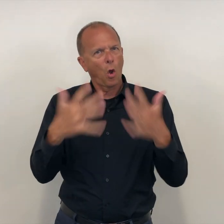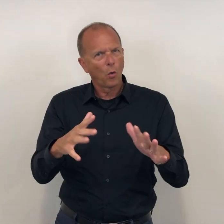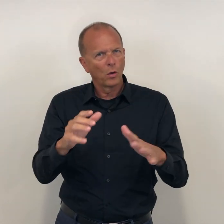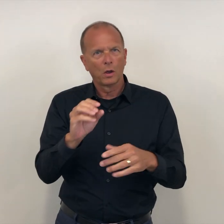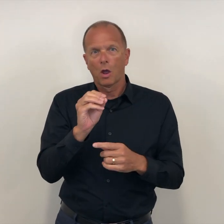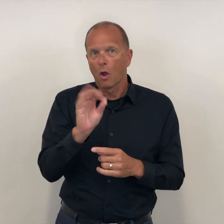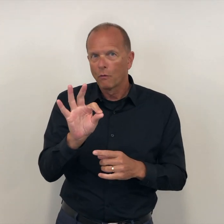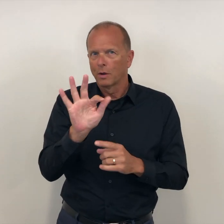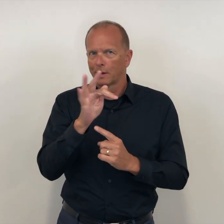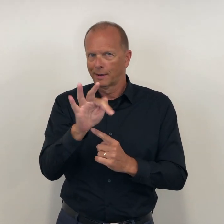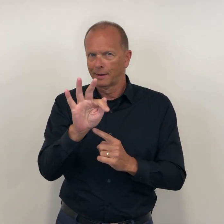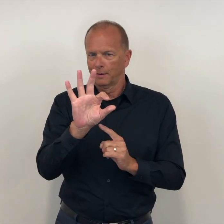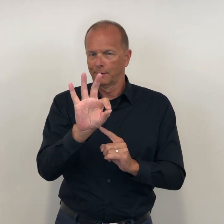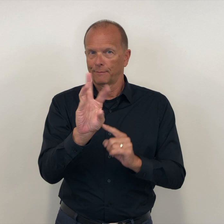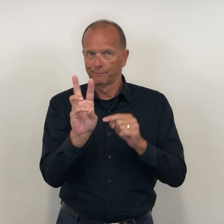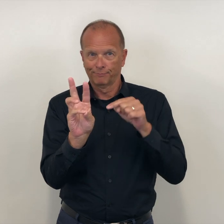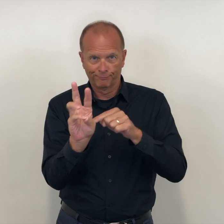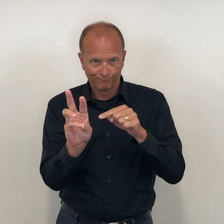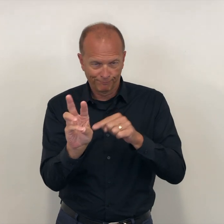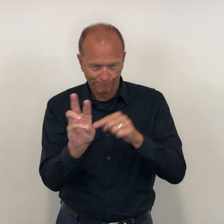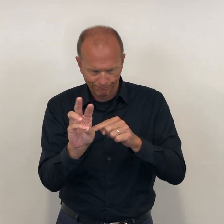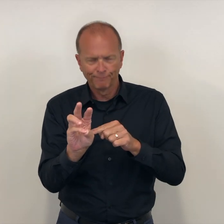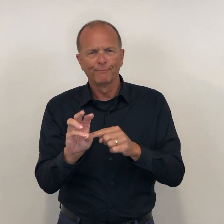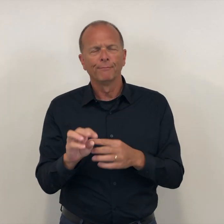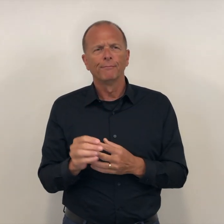in 1996.